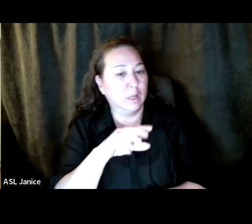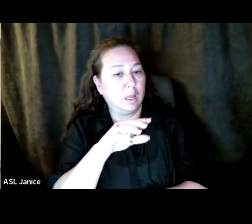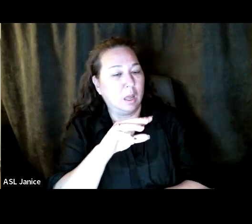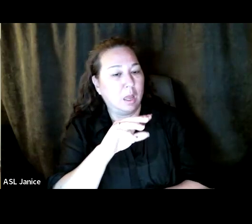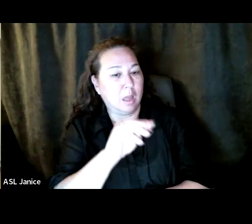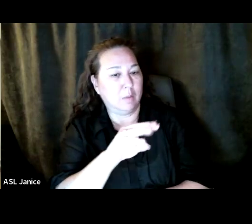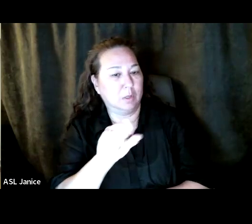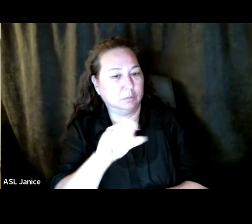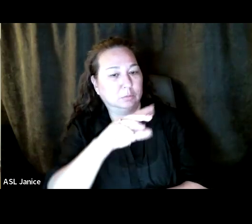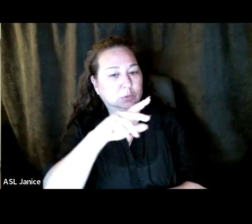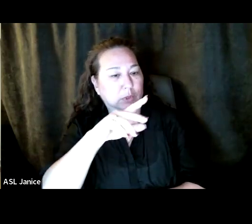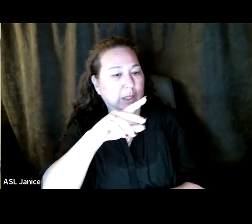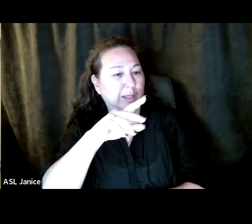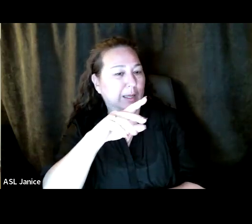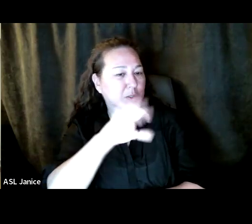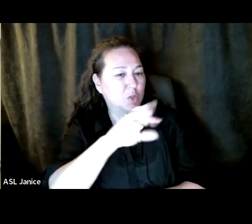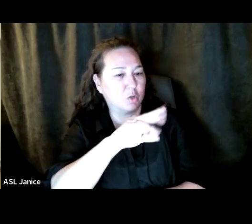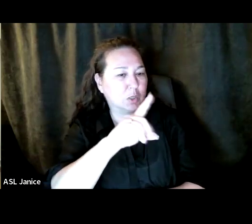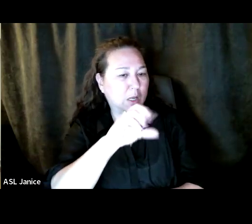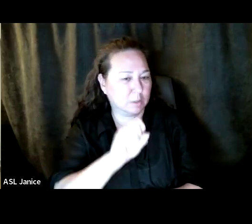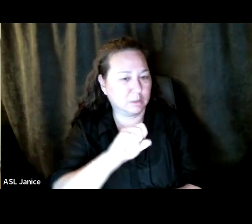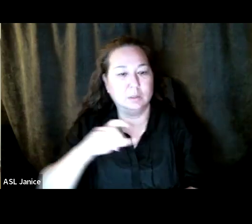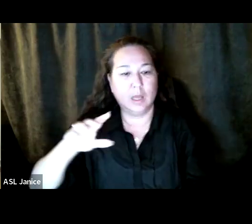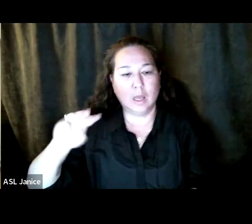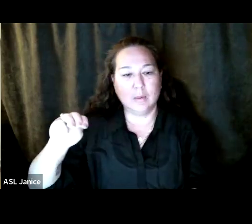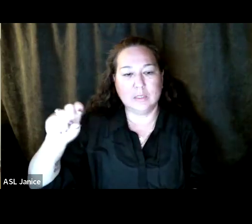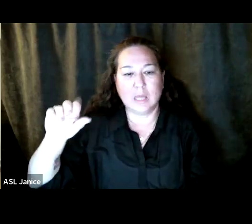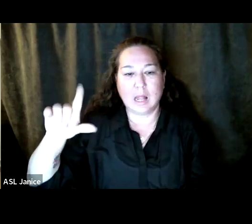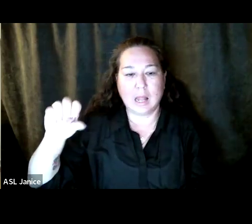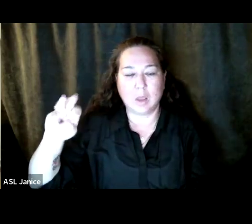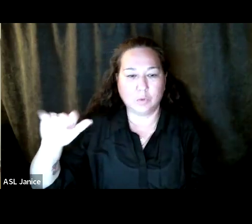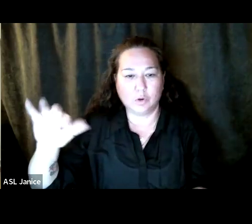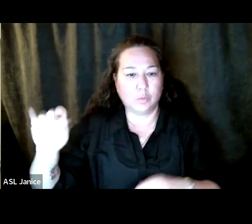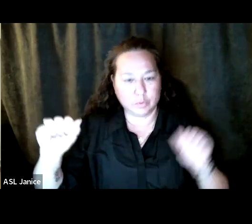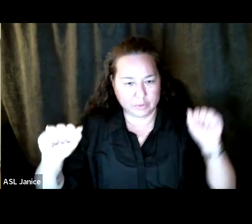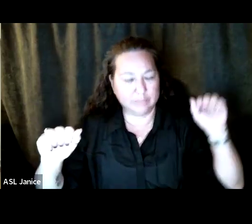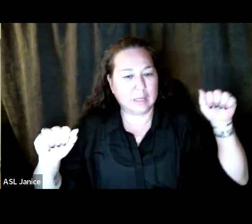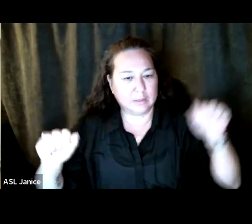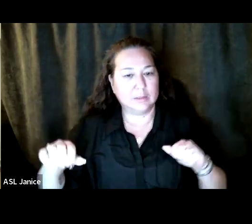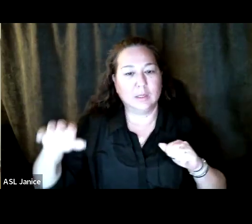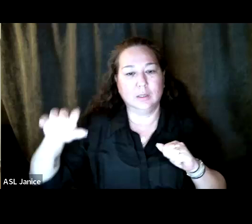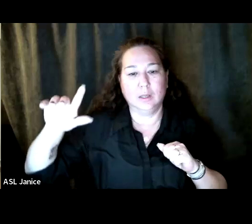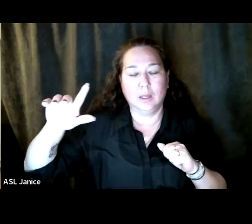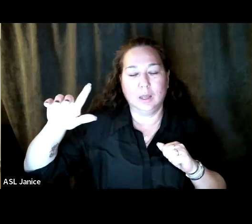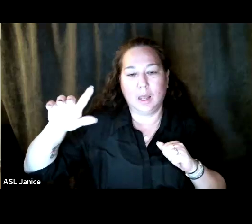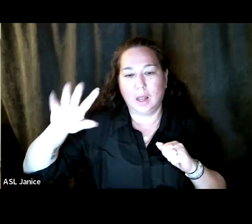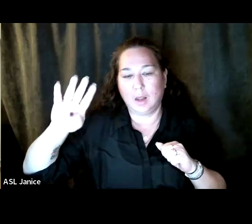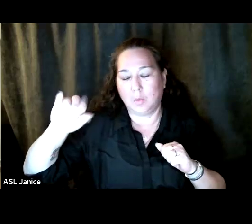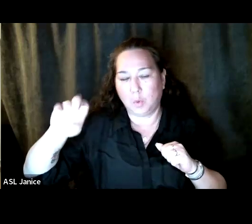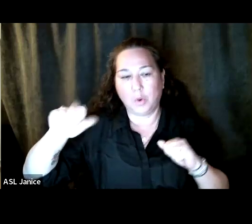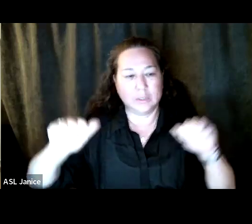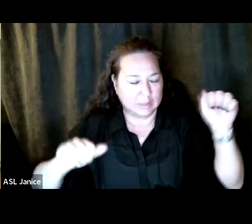Yes. Ms. Lima Barbosa, Yes. Ms. Polanco Garcia, Yes. Mr. Tran,